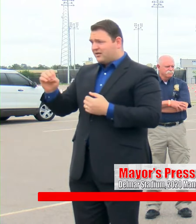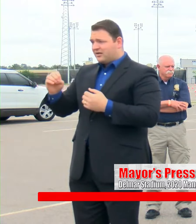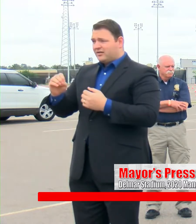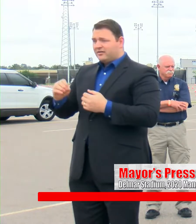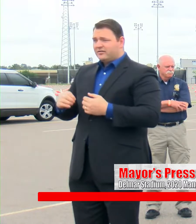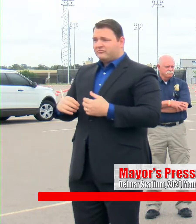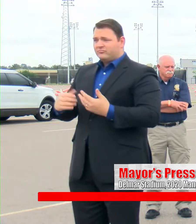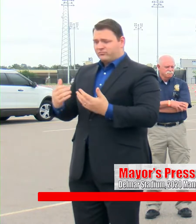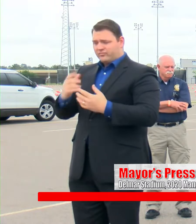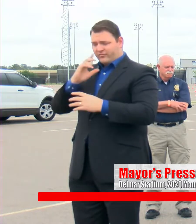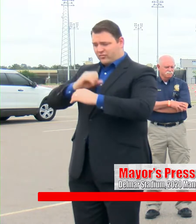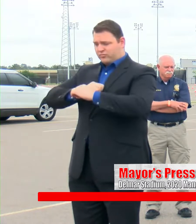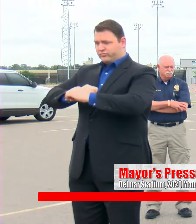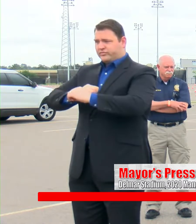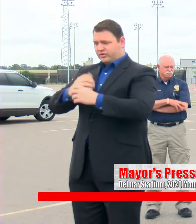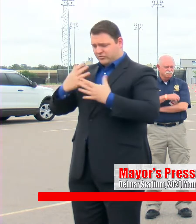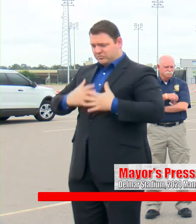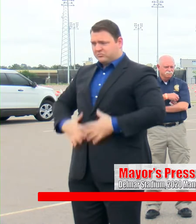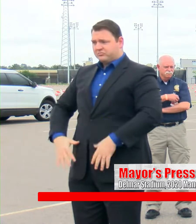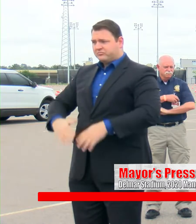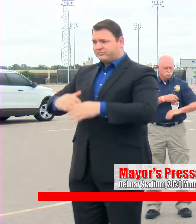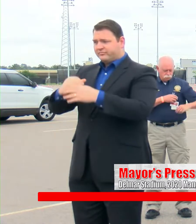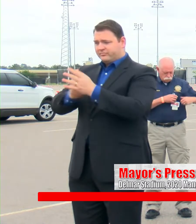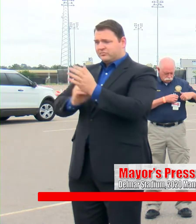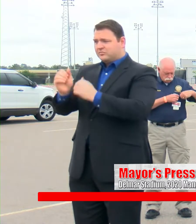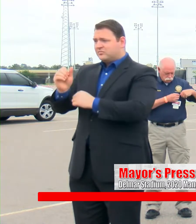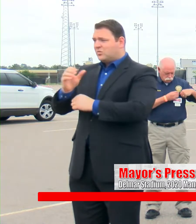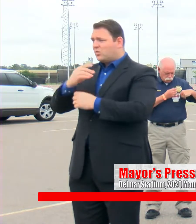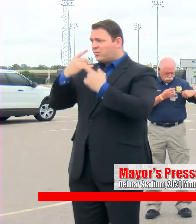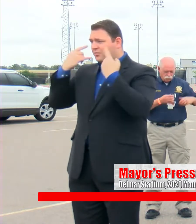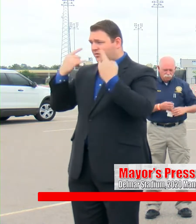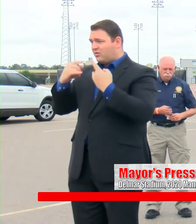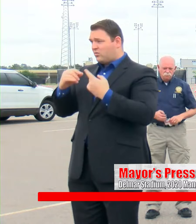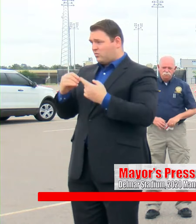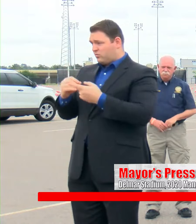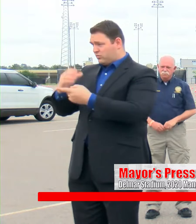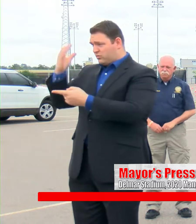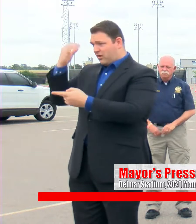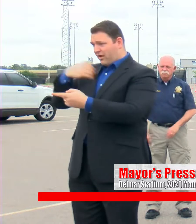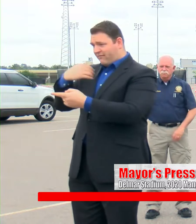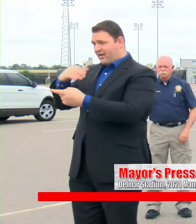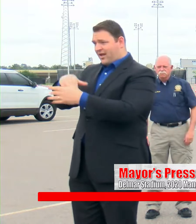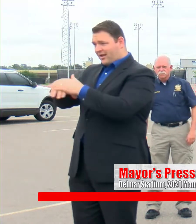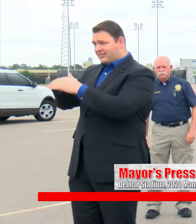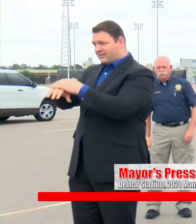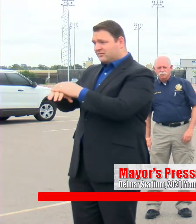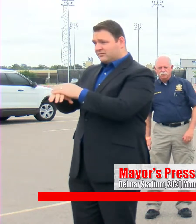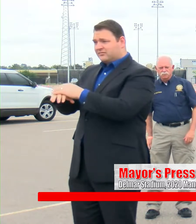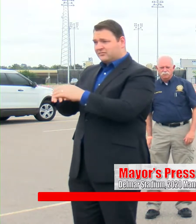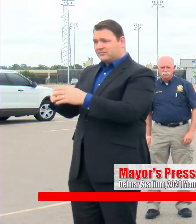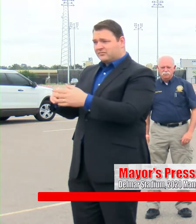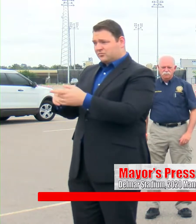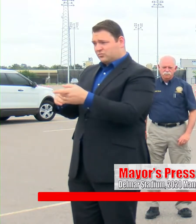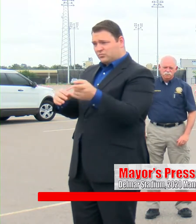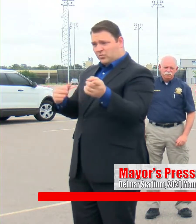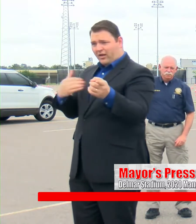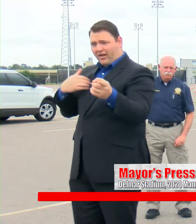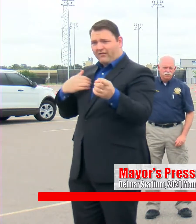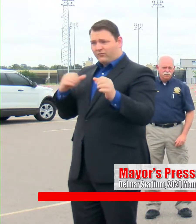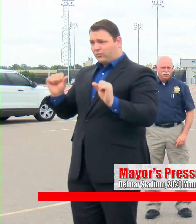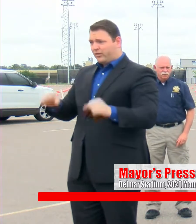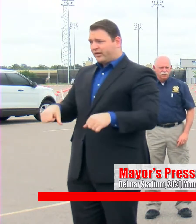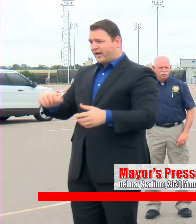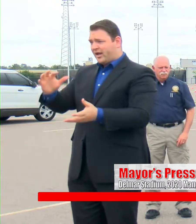protection equipment, or you have access to them, the first responders and other people that are on the front line, our health